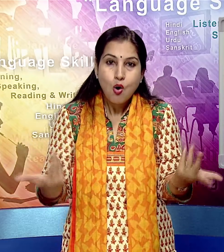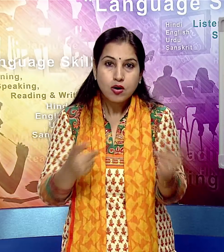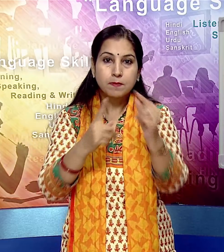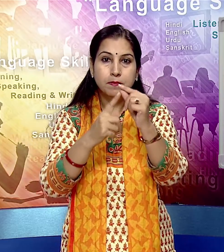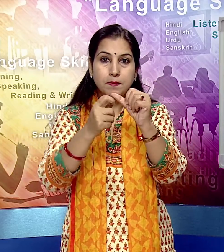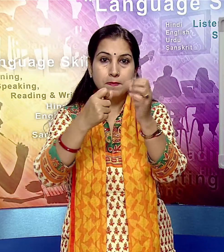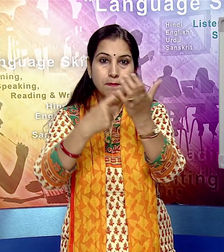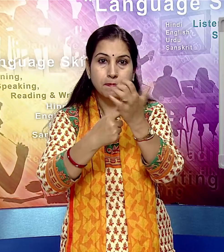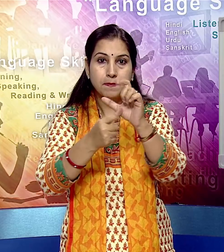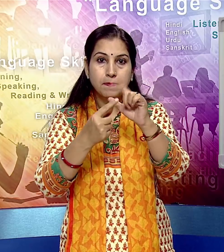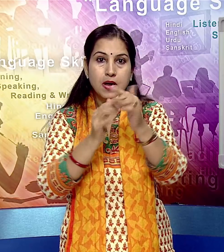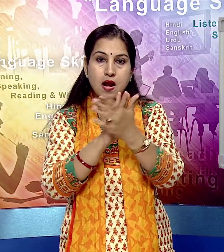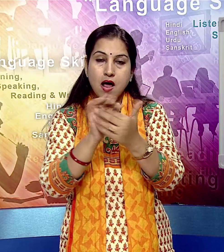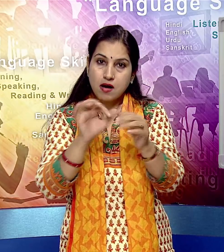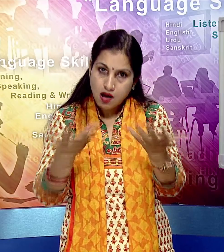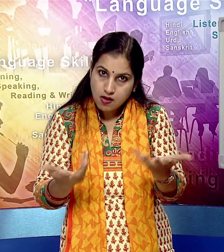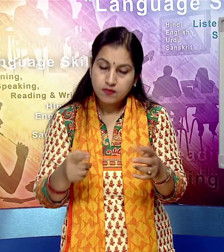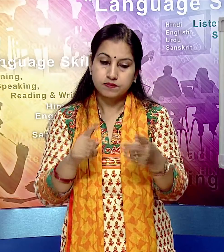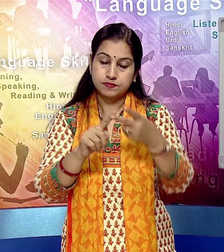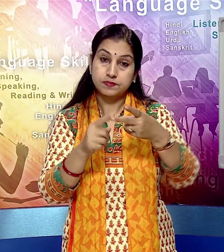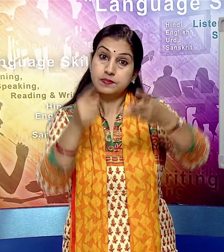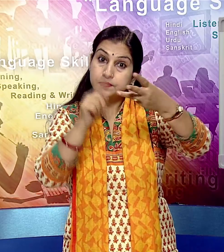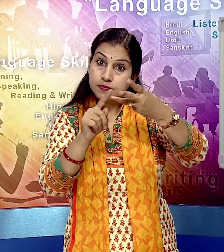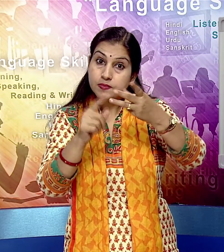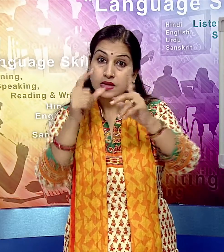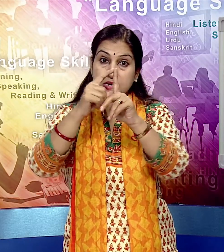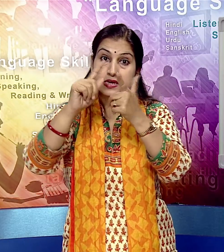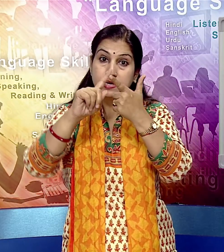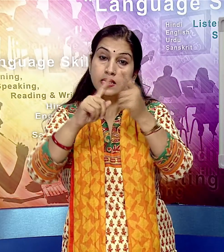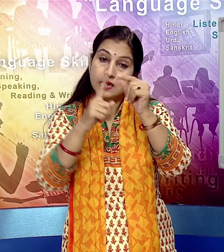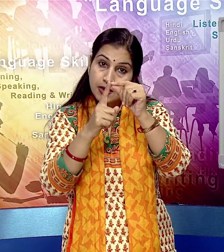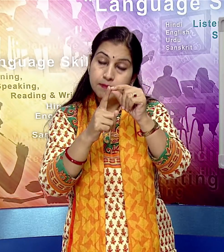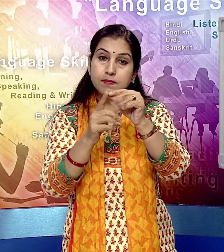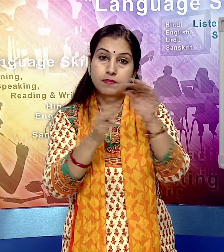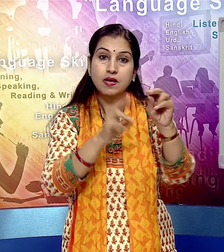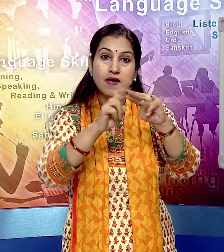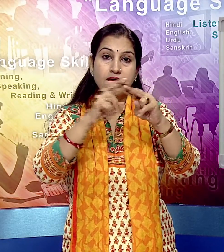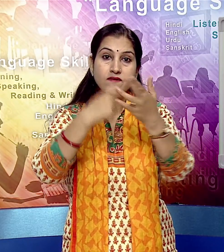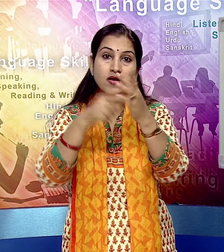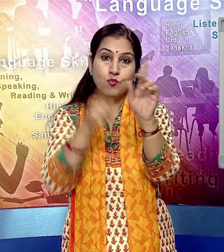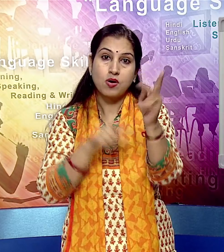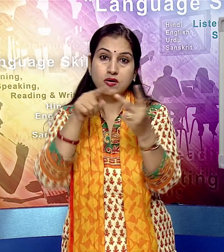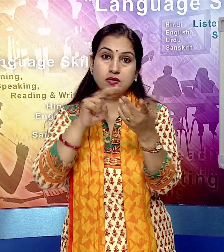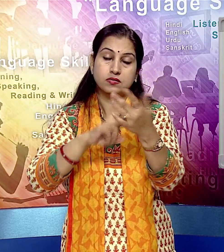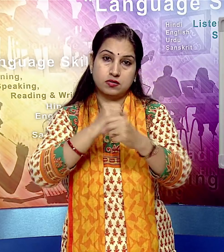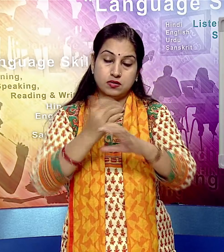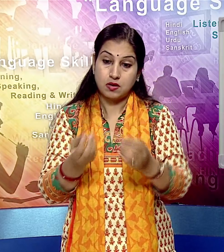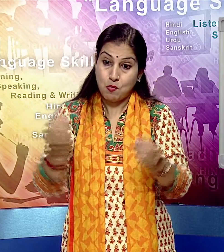frying. And the third is deep frying. We put more oil in this method